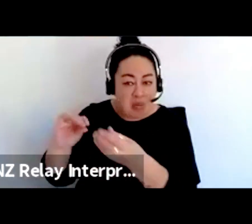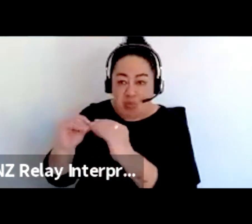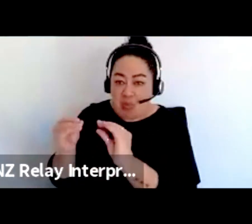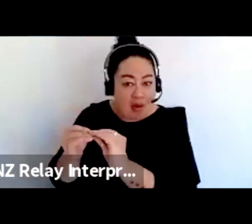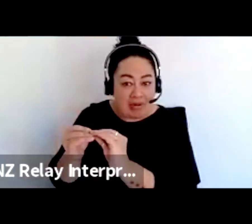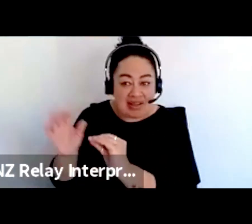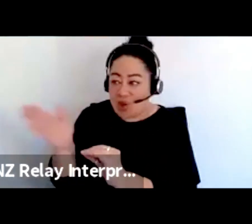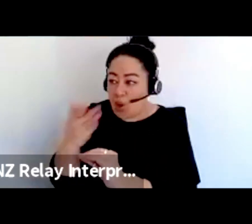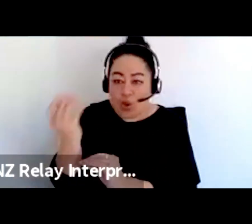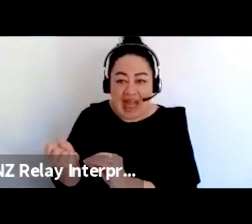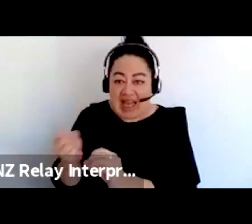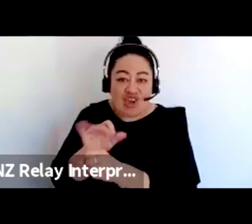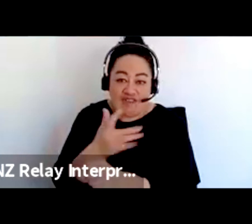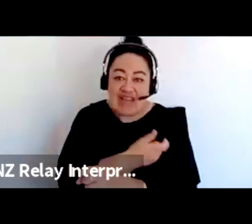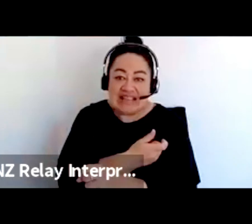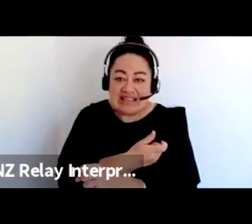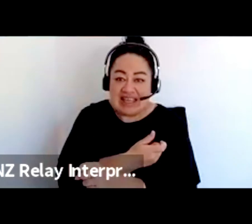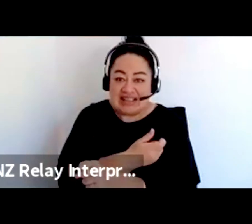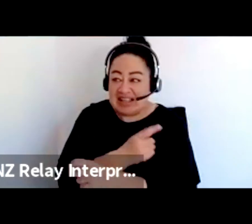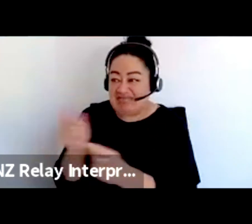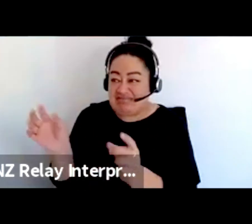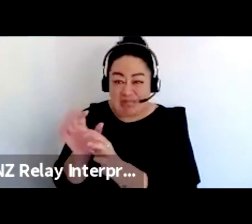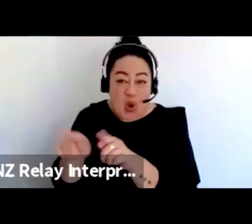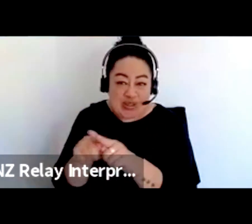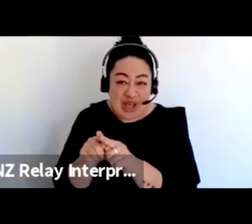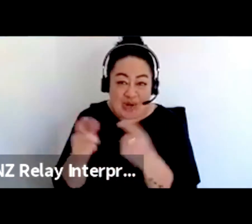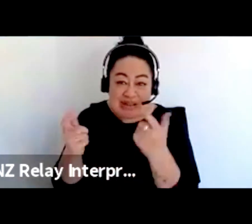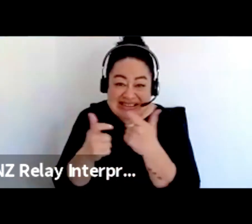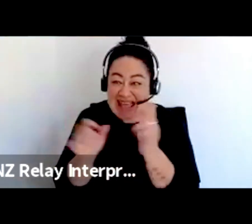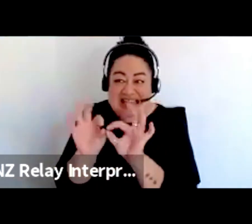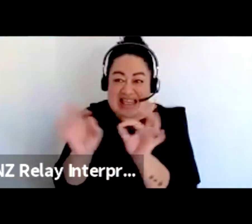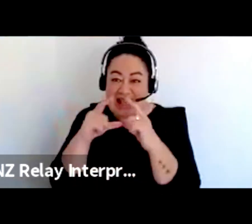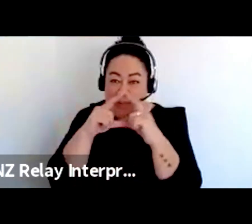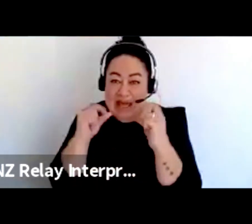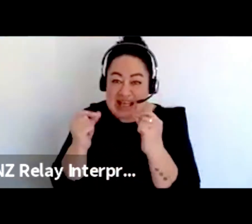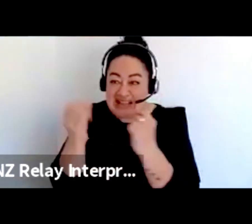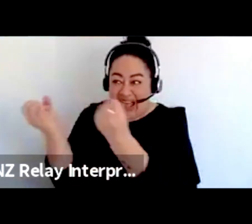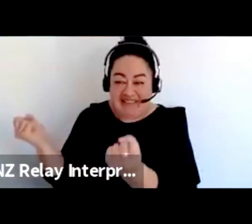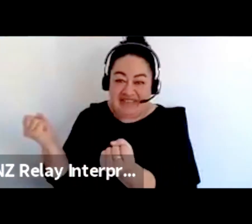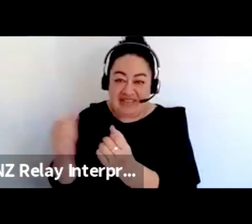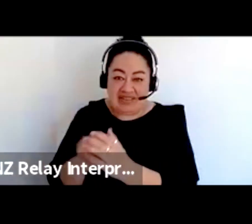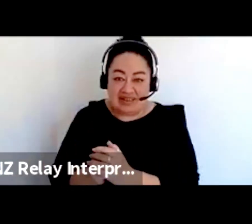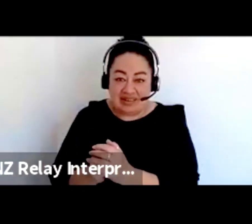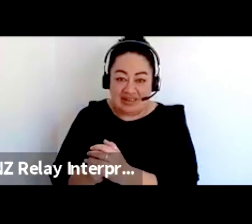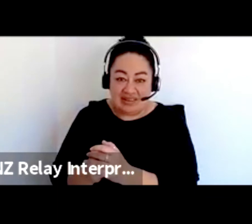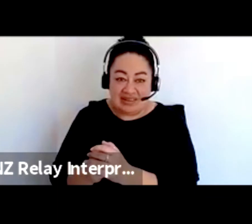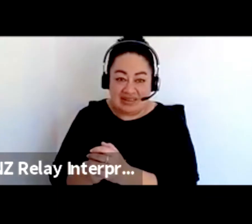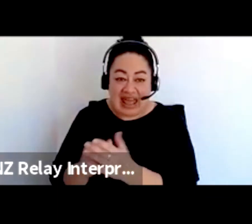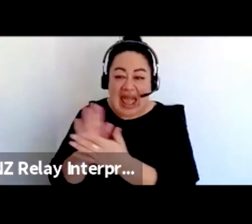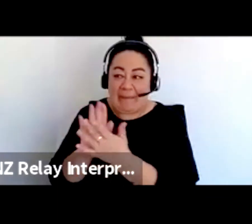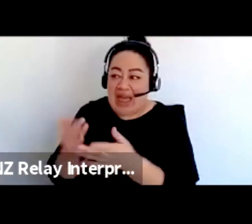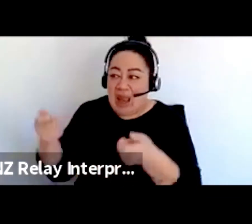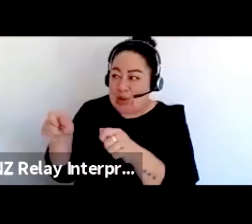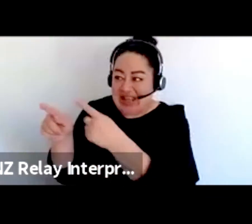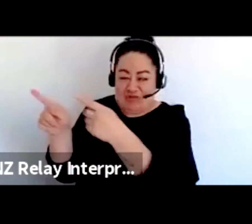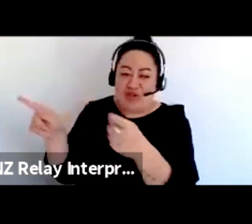and not wearing masks, clearly. Or had a long lockdown. Or had a very happy lockdown, I should